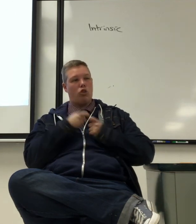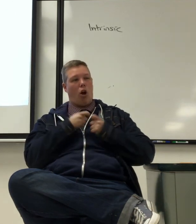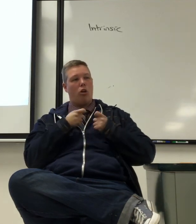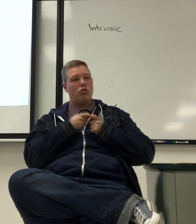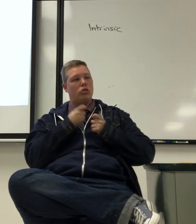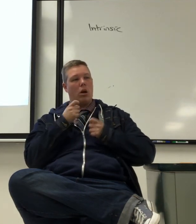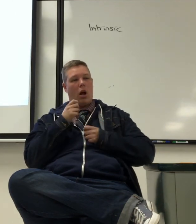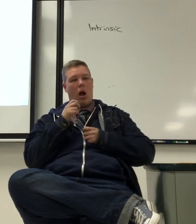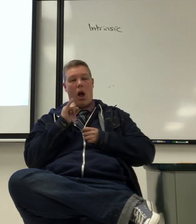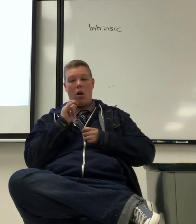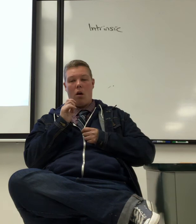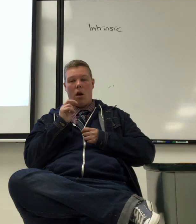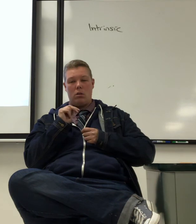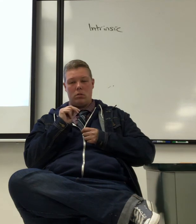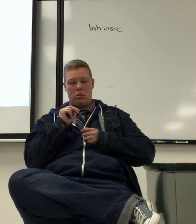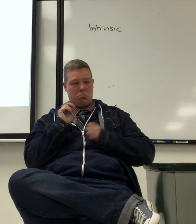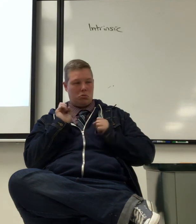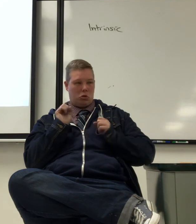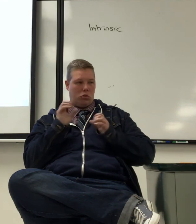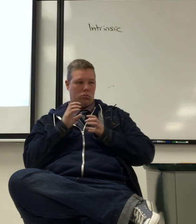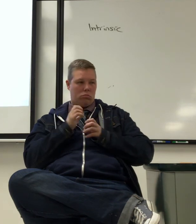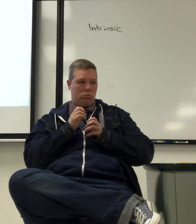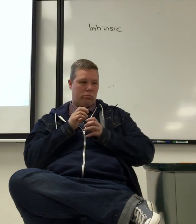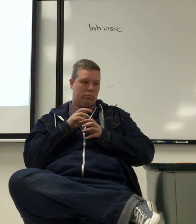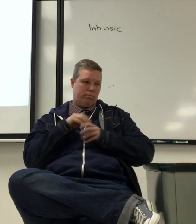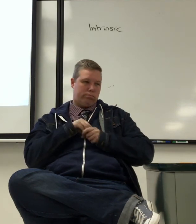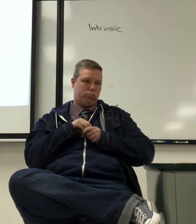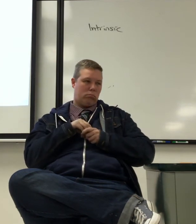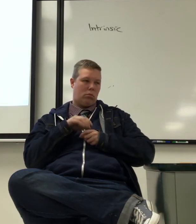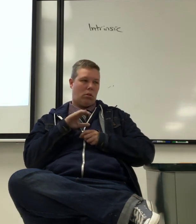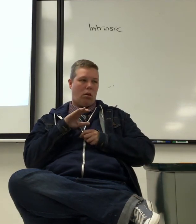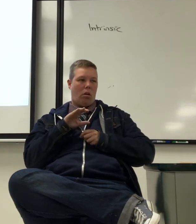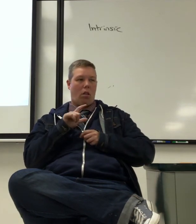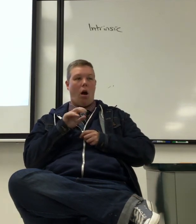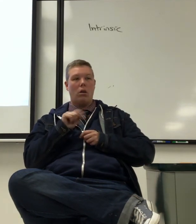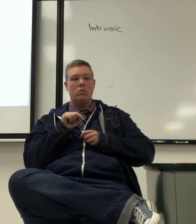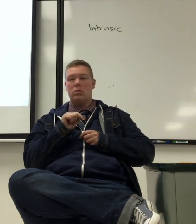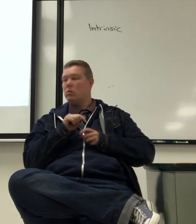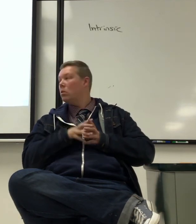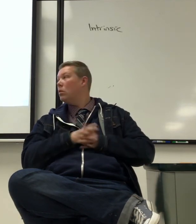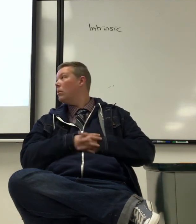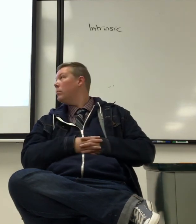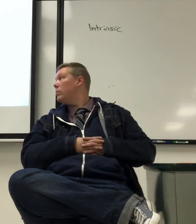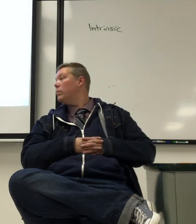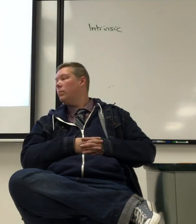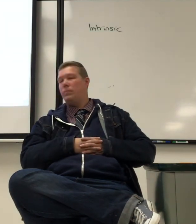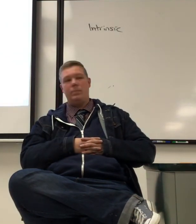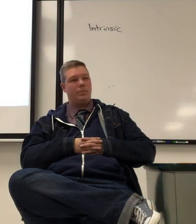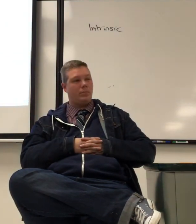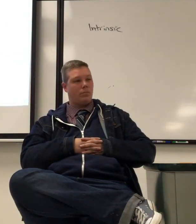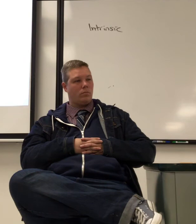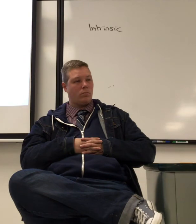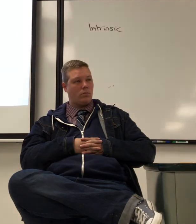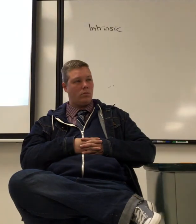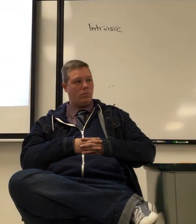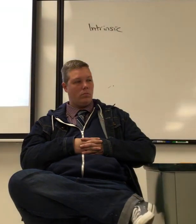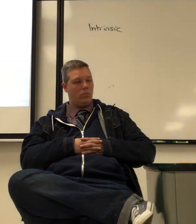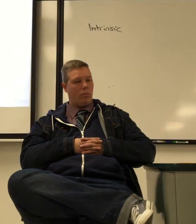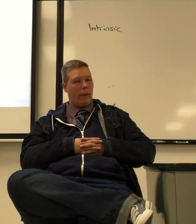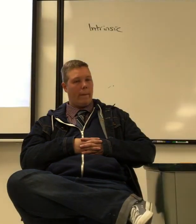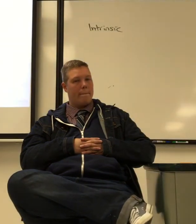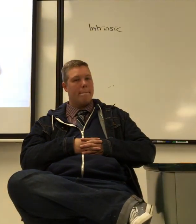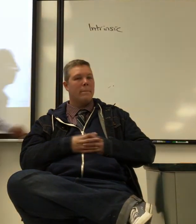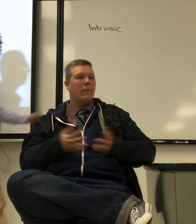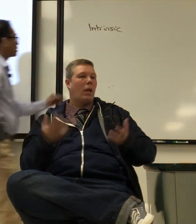clot. So it doesn't really require that. But for this example, let's pretend that there is a damage to